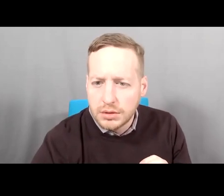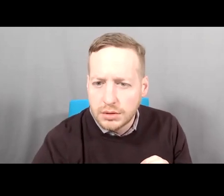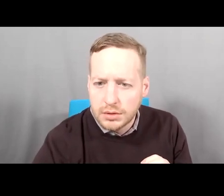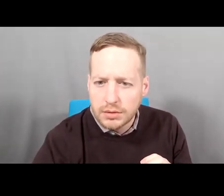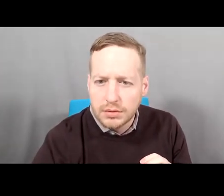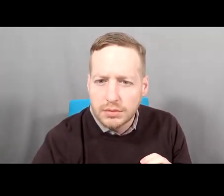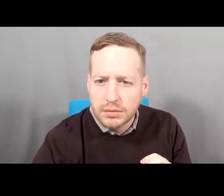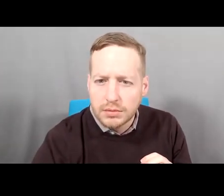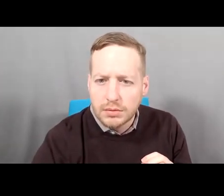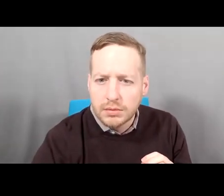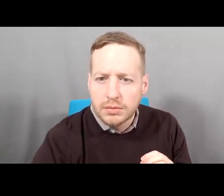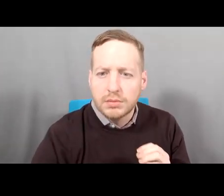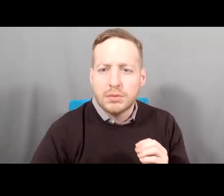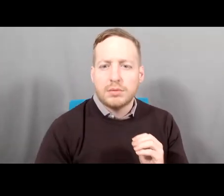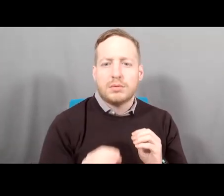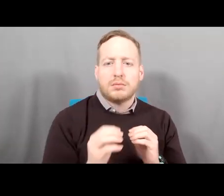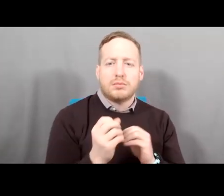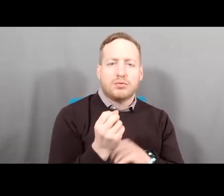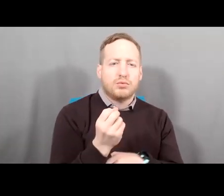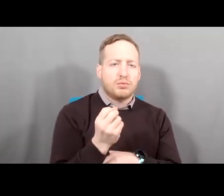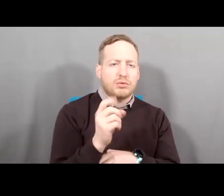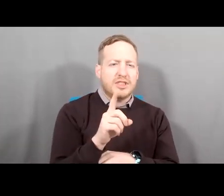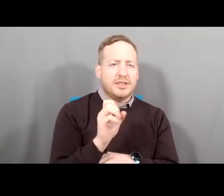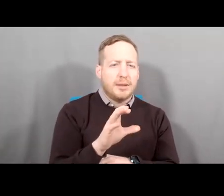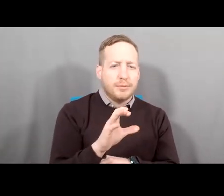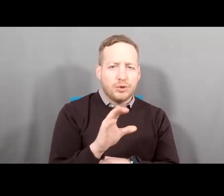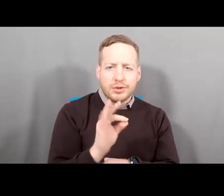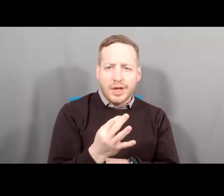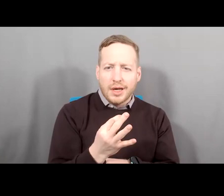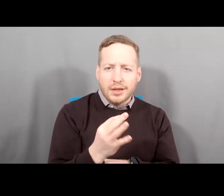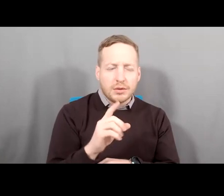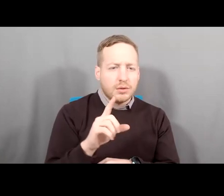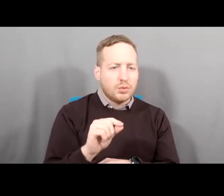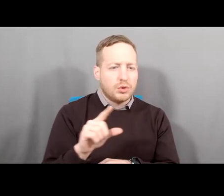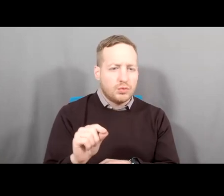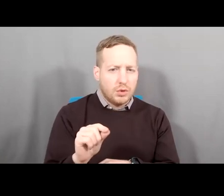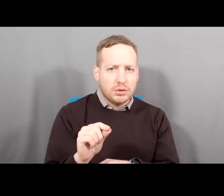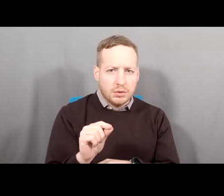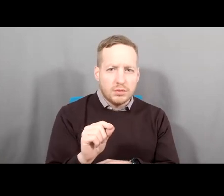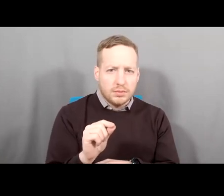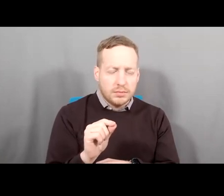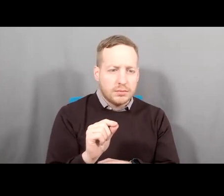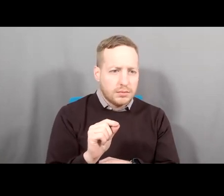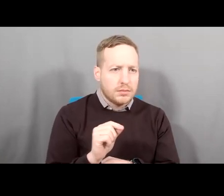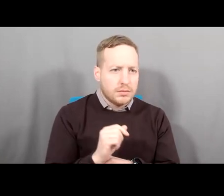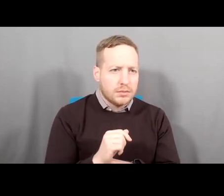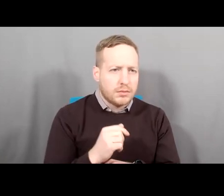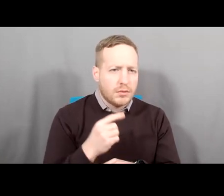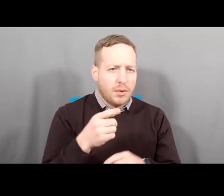December meeting. It was December 9th,